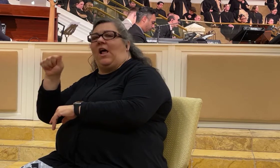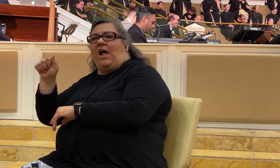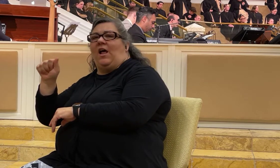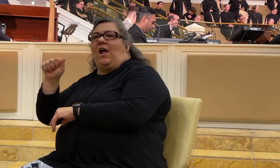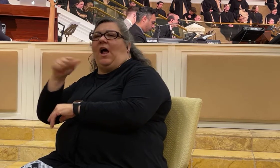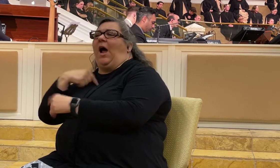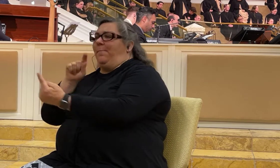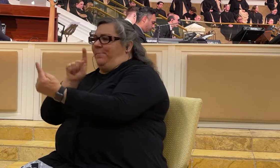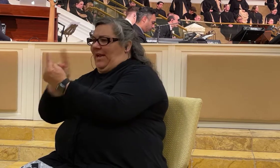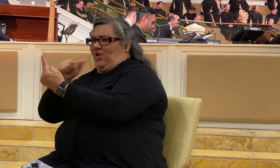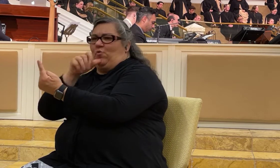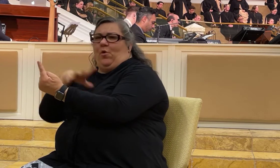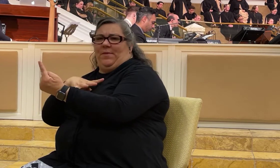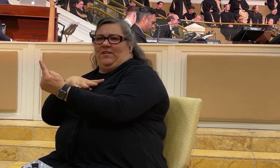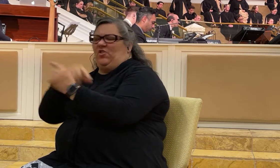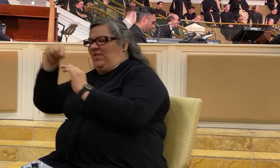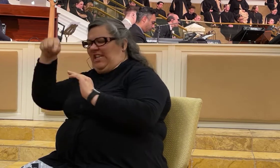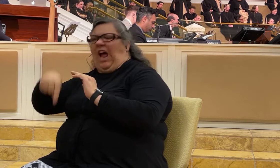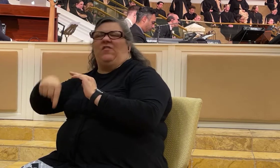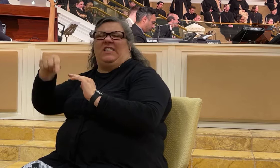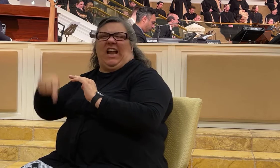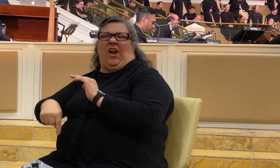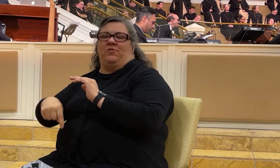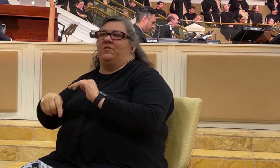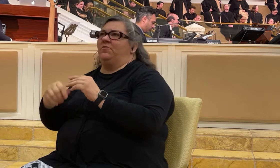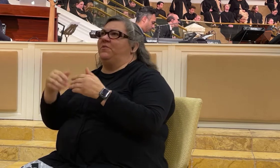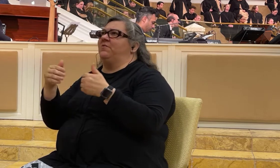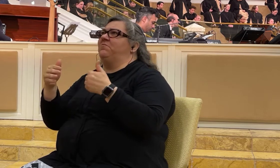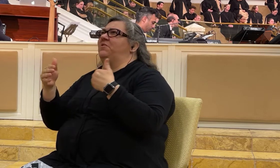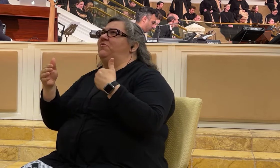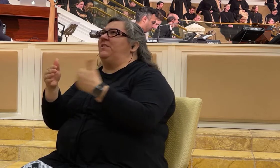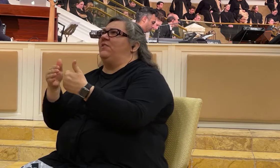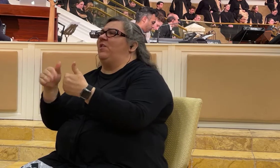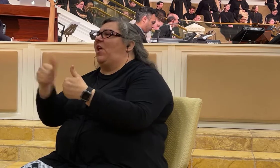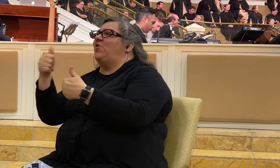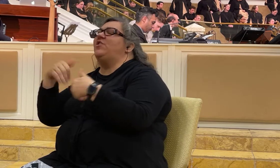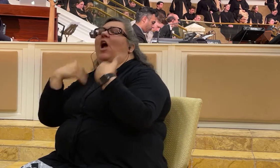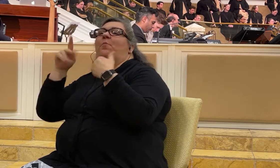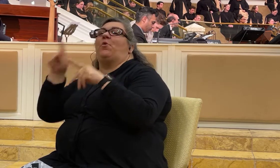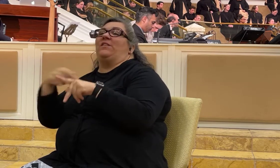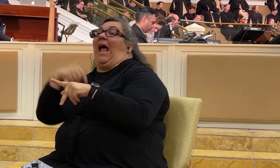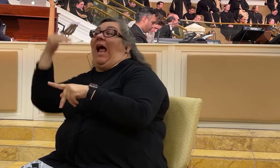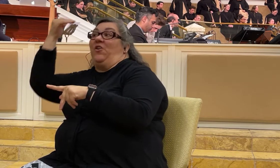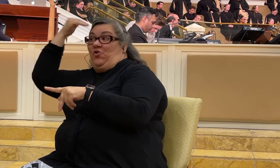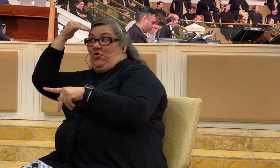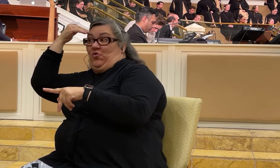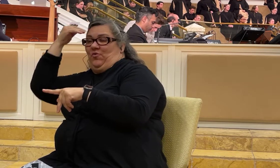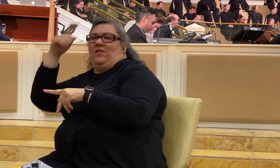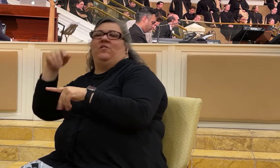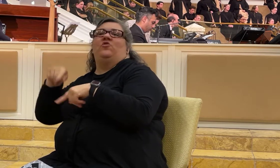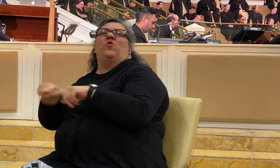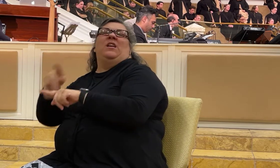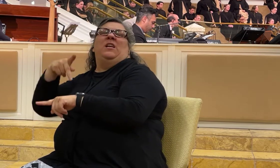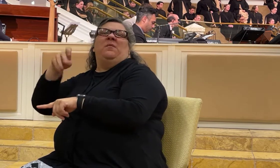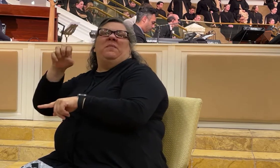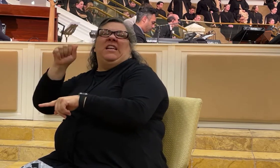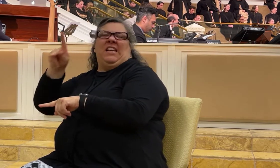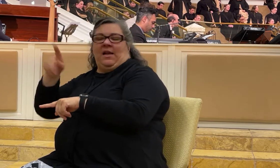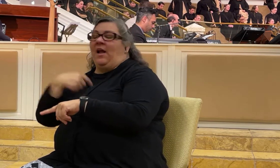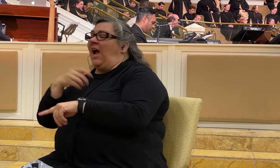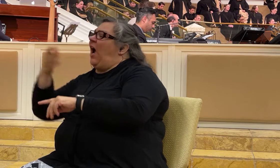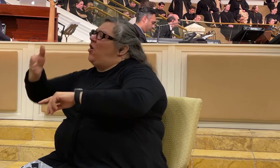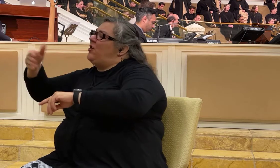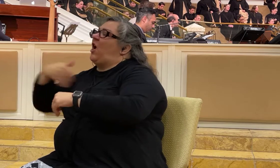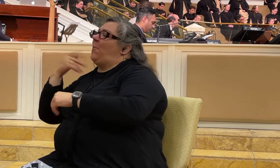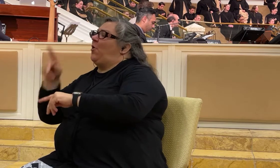hotel, and she was downstairs and she's right next to a young person that I knew at Pete, and I just can't look at the young